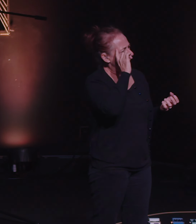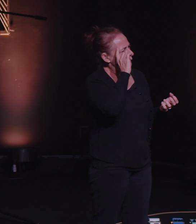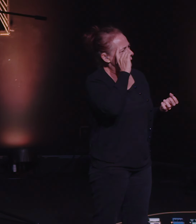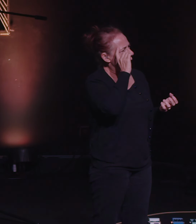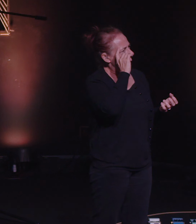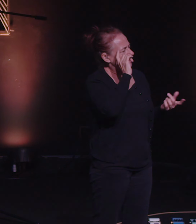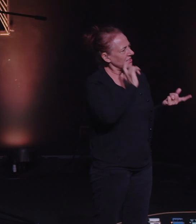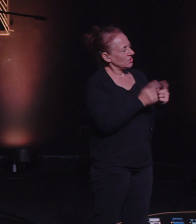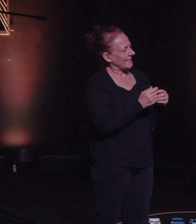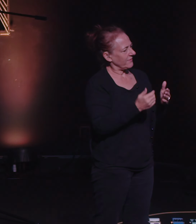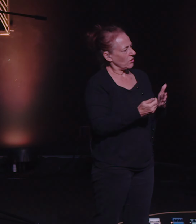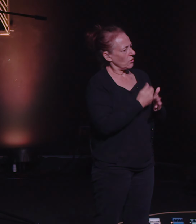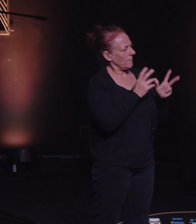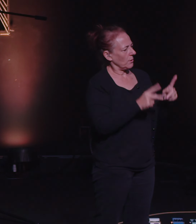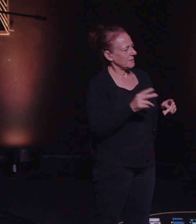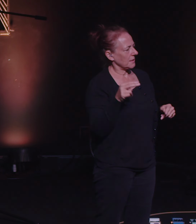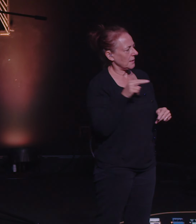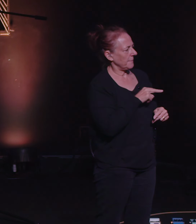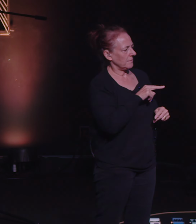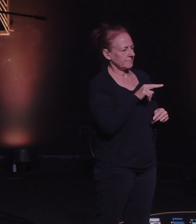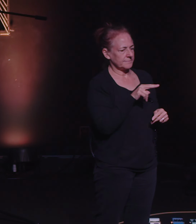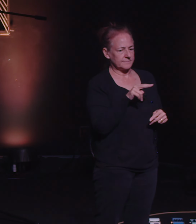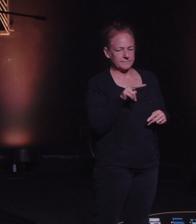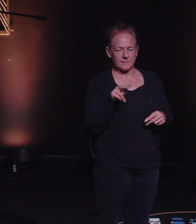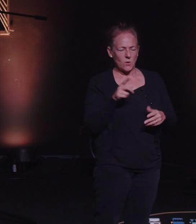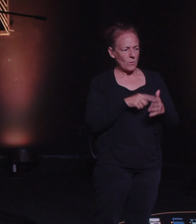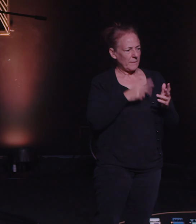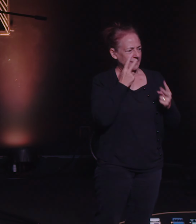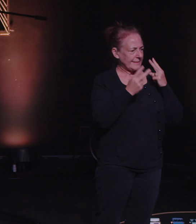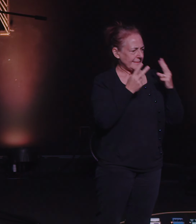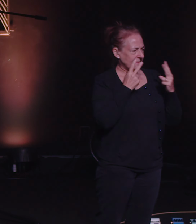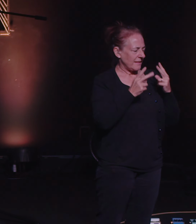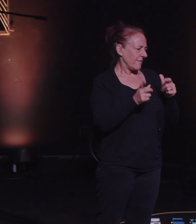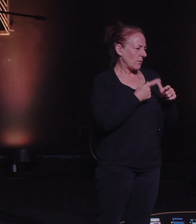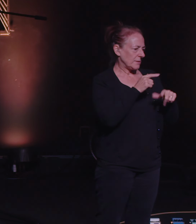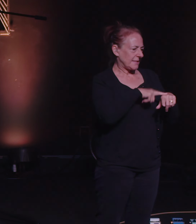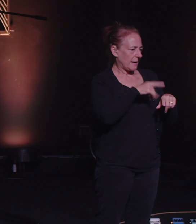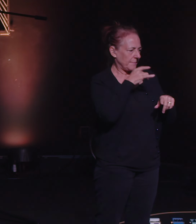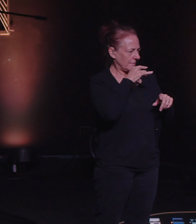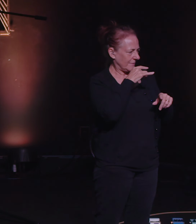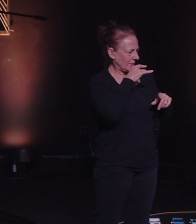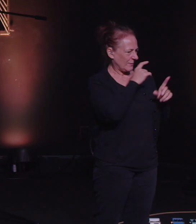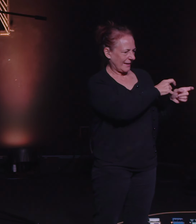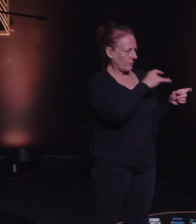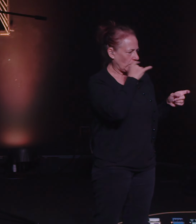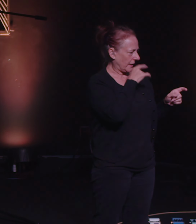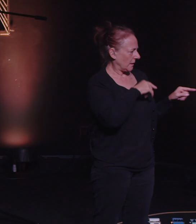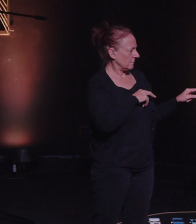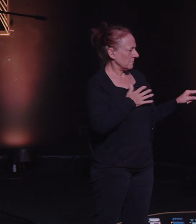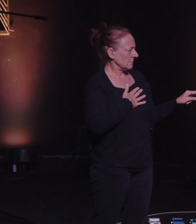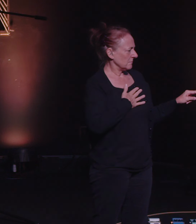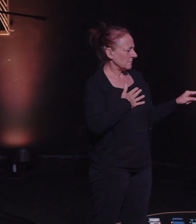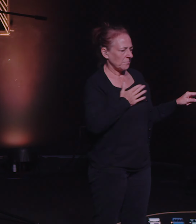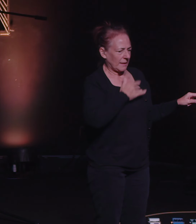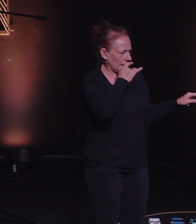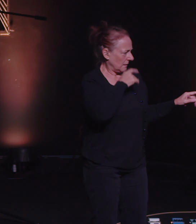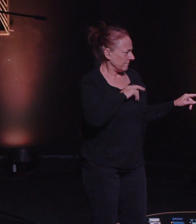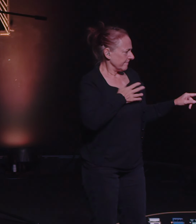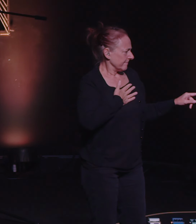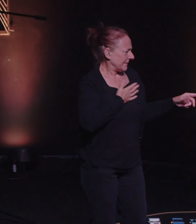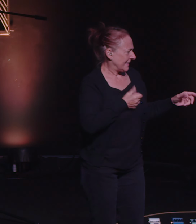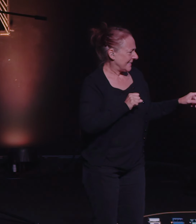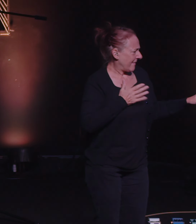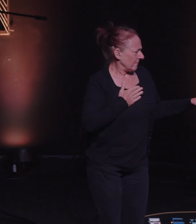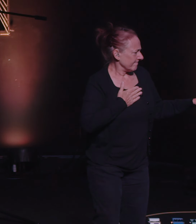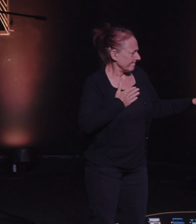shift to when a new person walks in this building. And the first time you hand your kid off to some stranger, it's overwhelming. Whenever we had